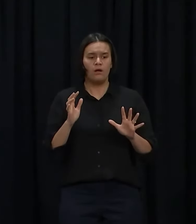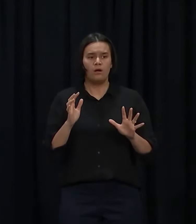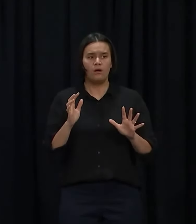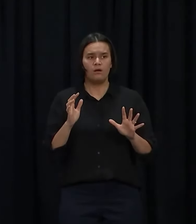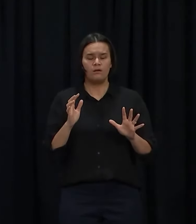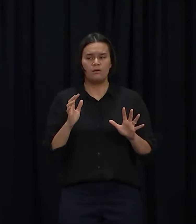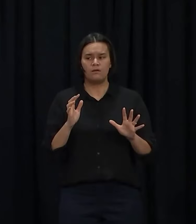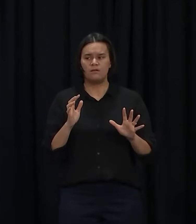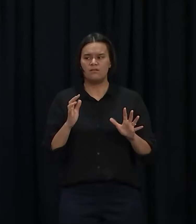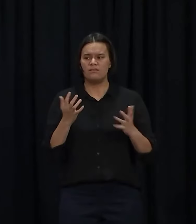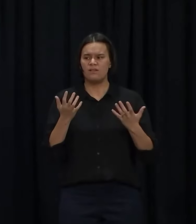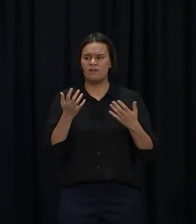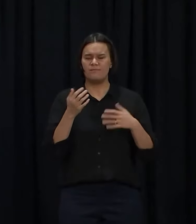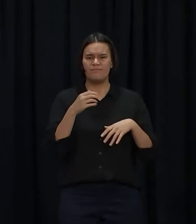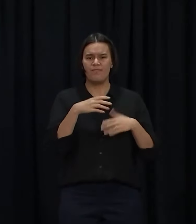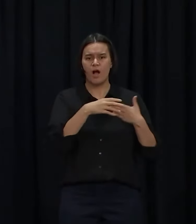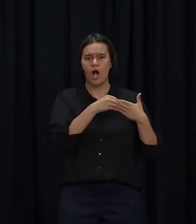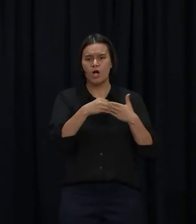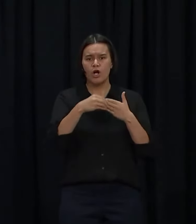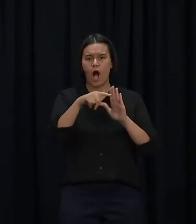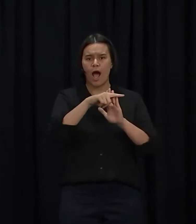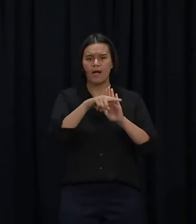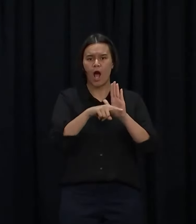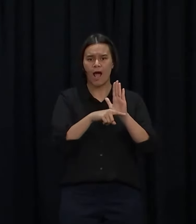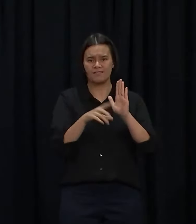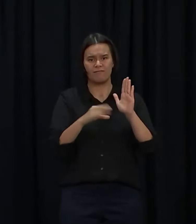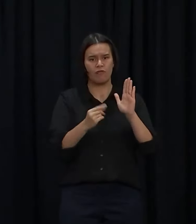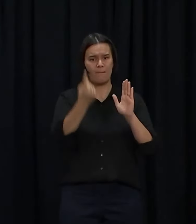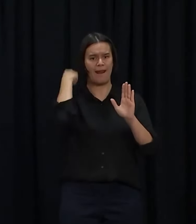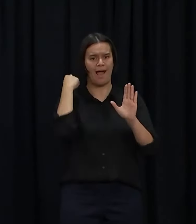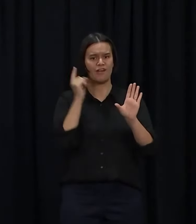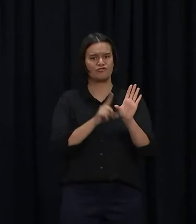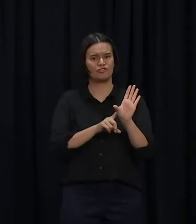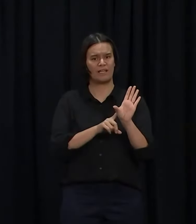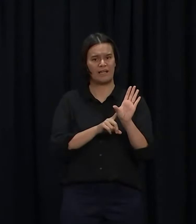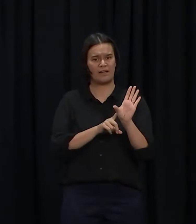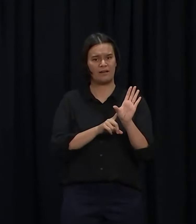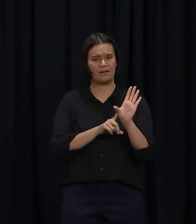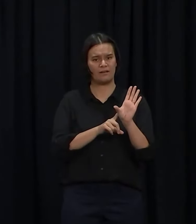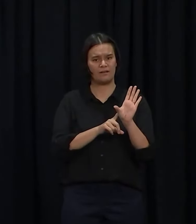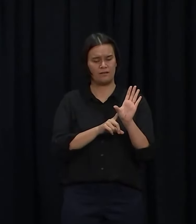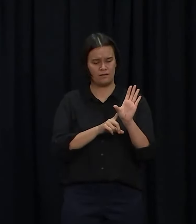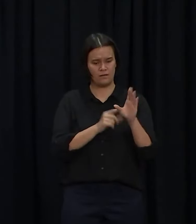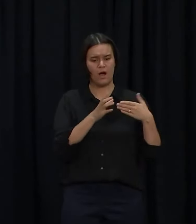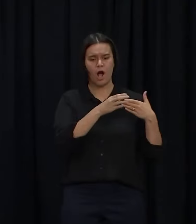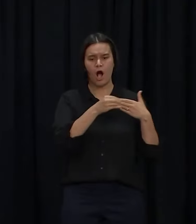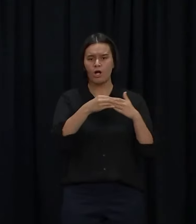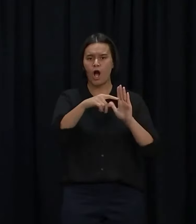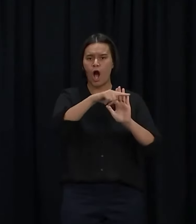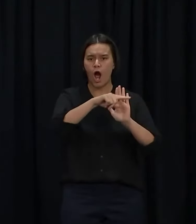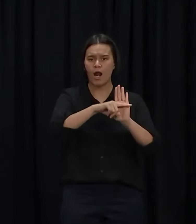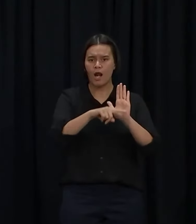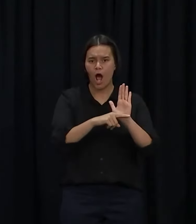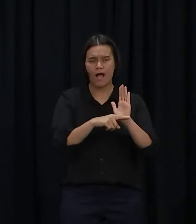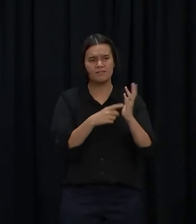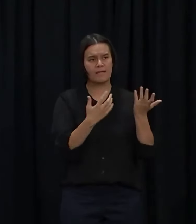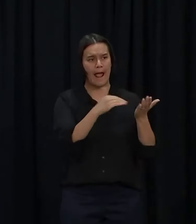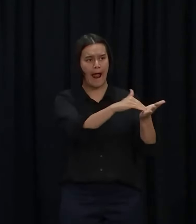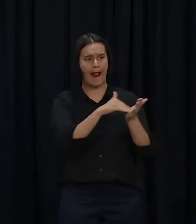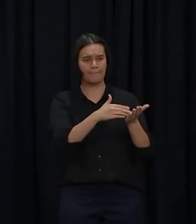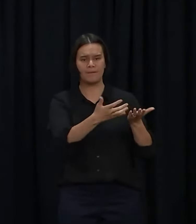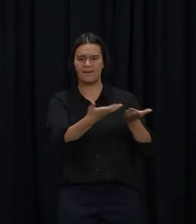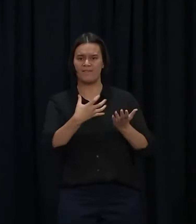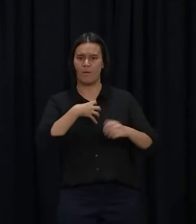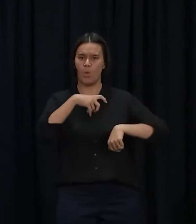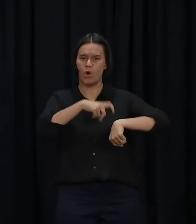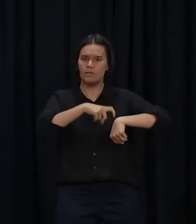away from those guidelines that we already gave at the end of the year. They were very much set as a way of giving ourselves some additional time to